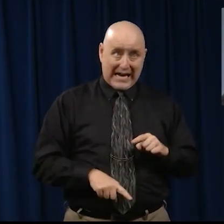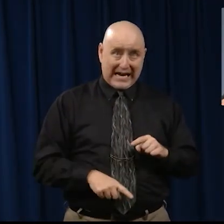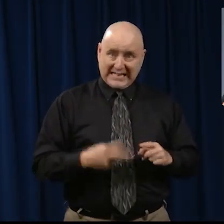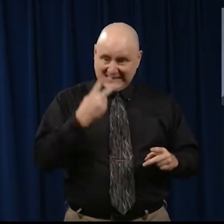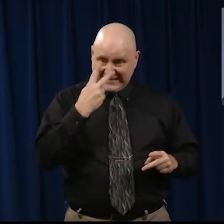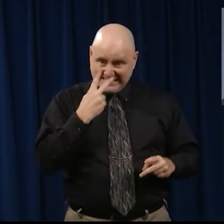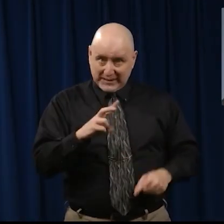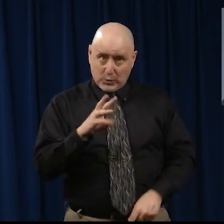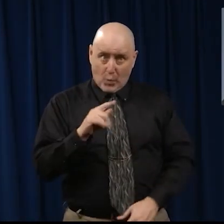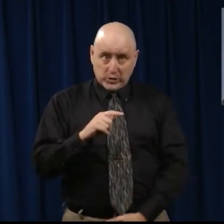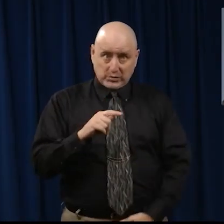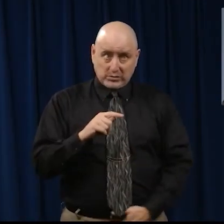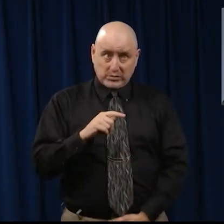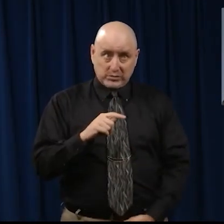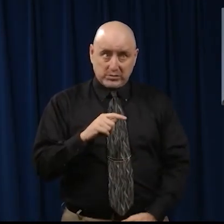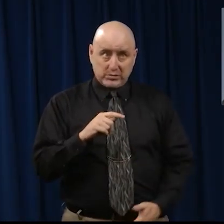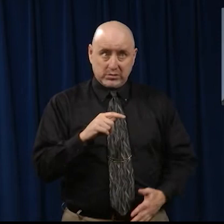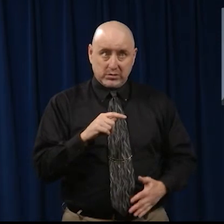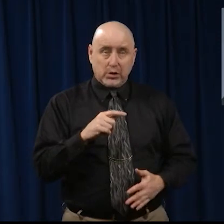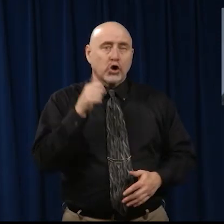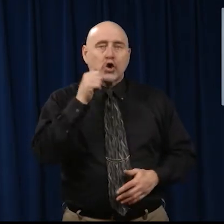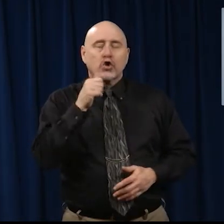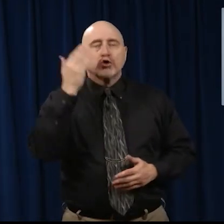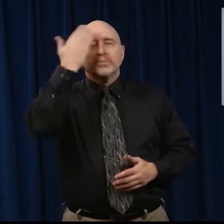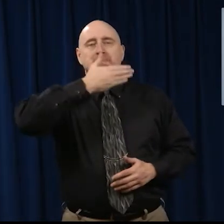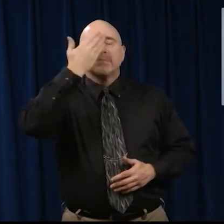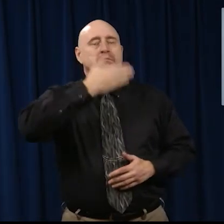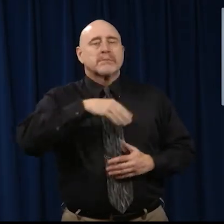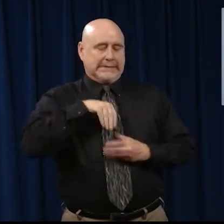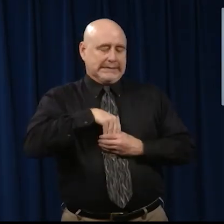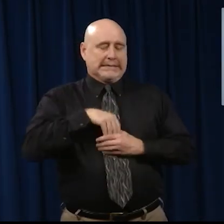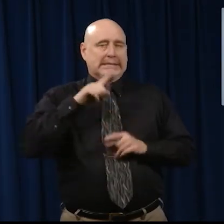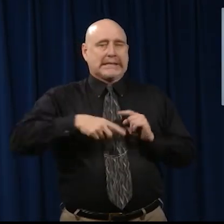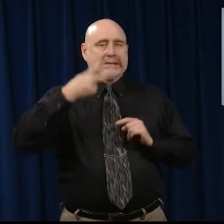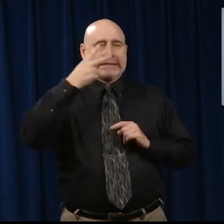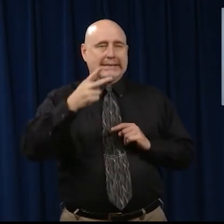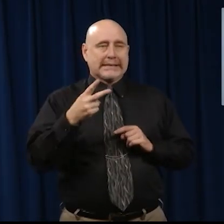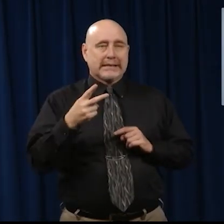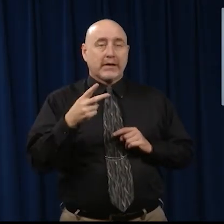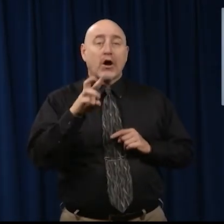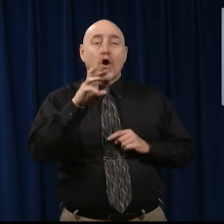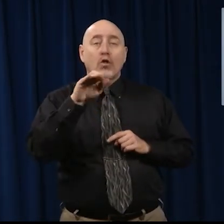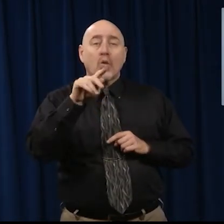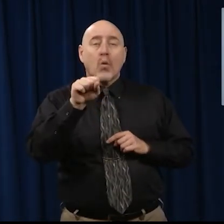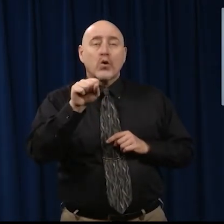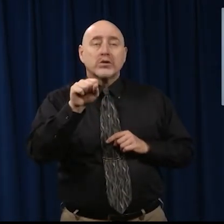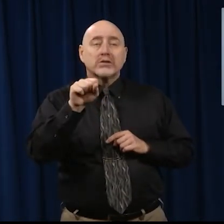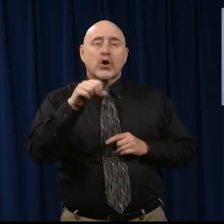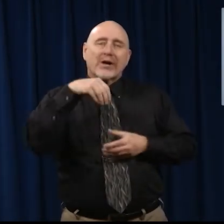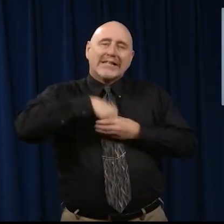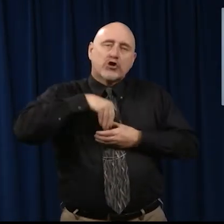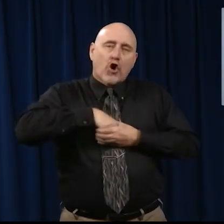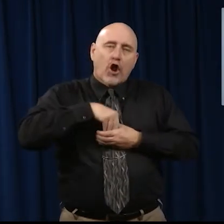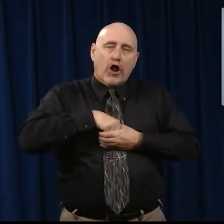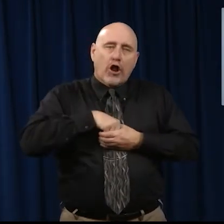can't see their genital warts, especially girls, this especially affects you, those genital warts happen to be